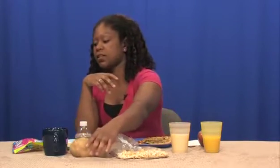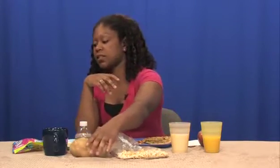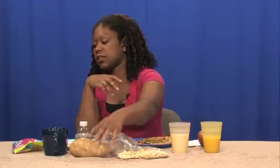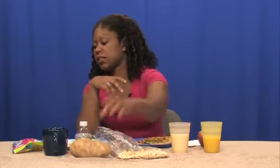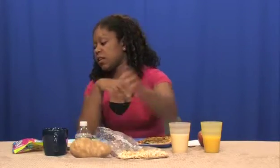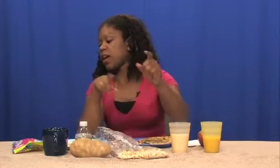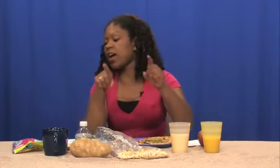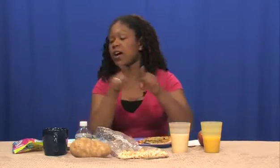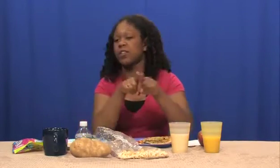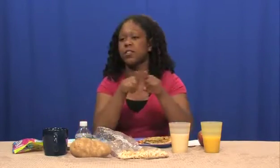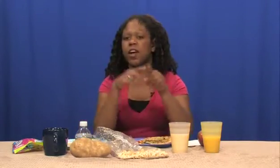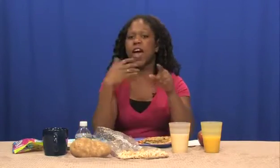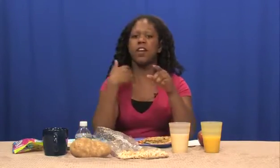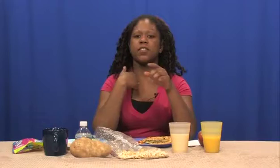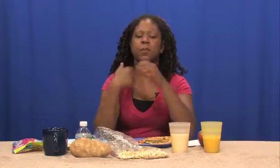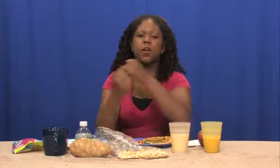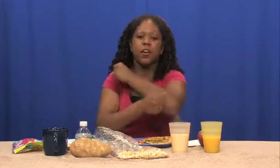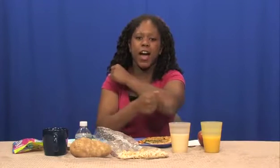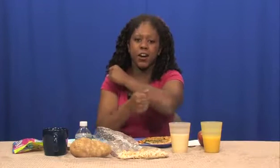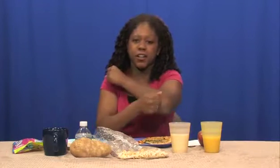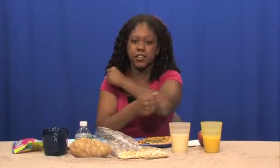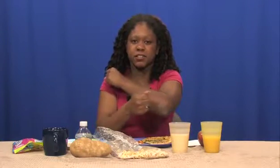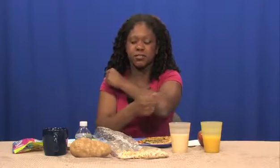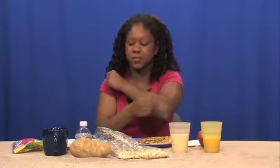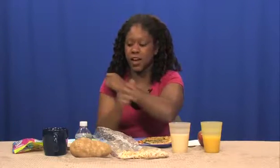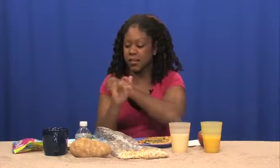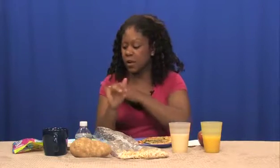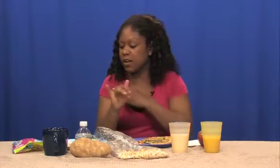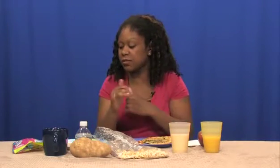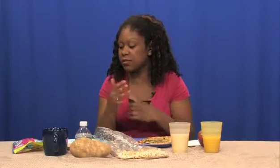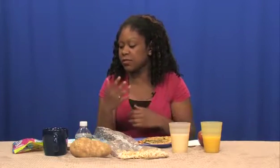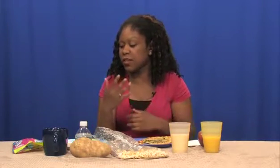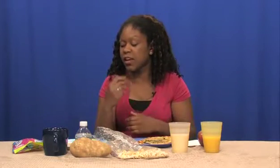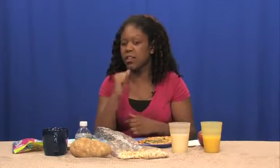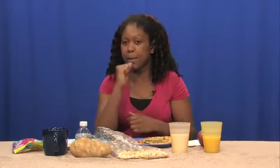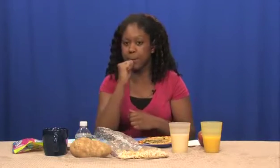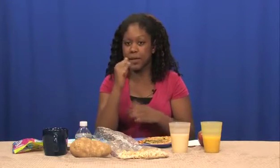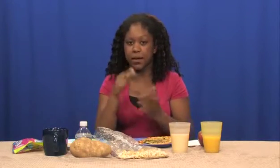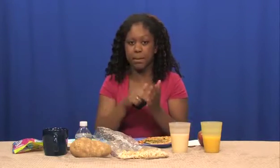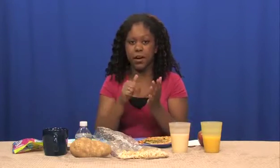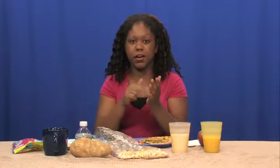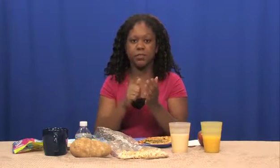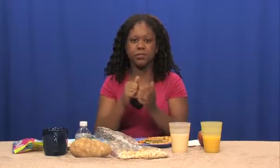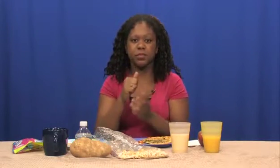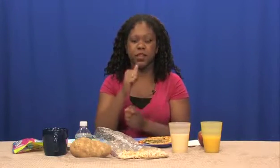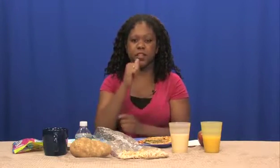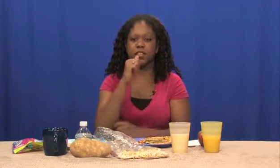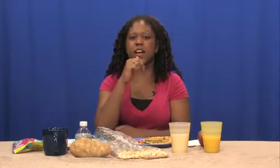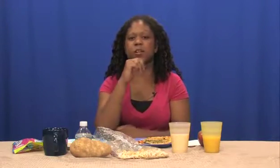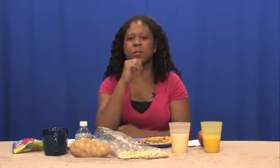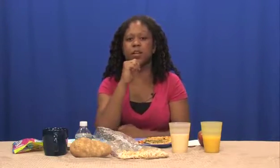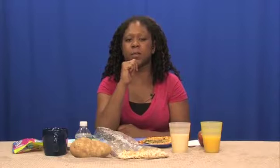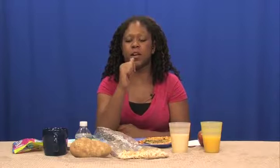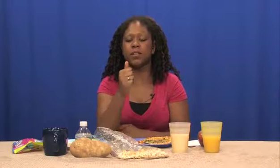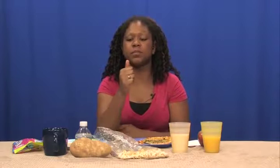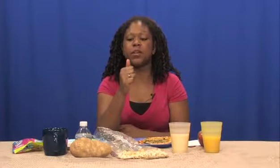Let's see, I also have some crackers as well. They're peanut butter. This is how you do peanut butter. You